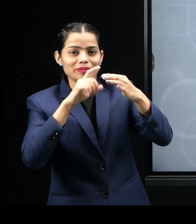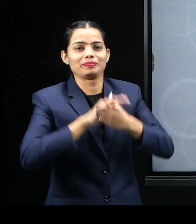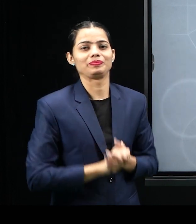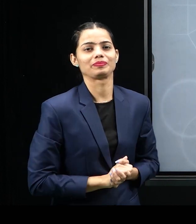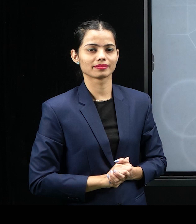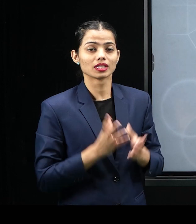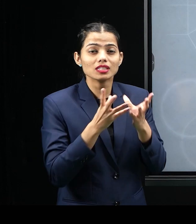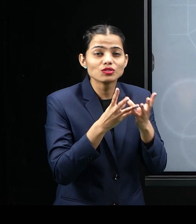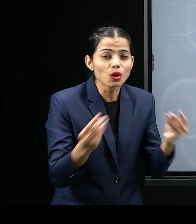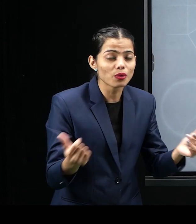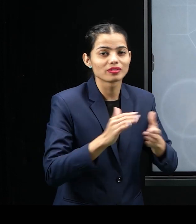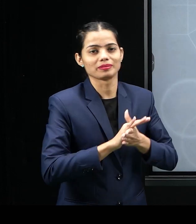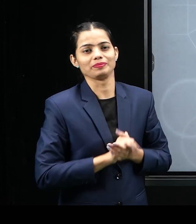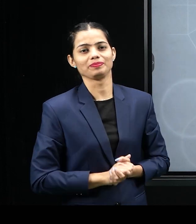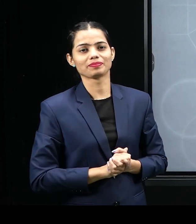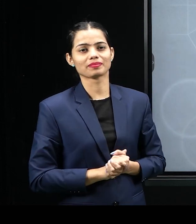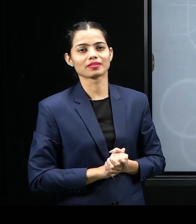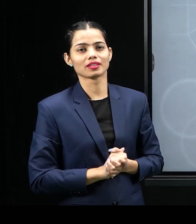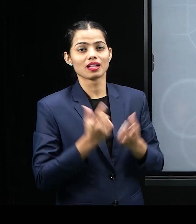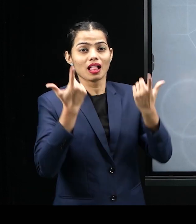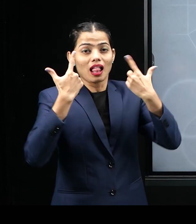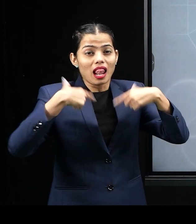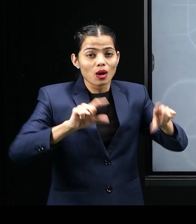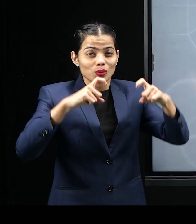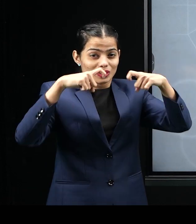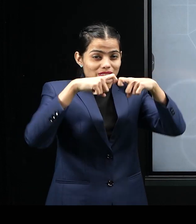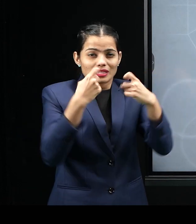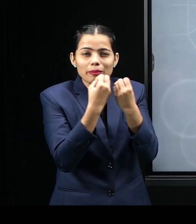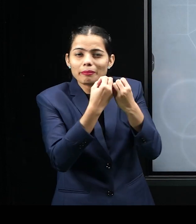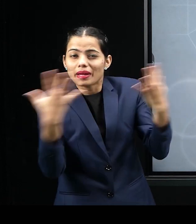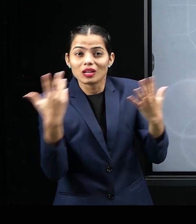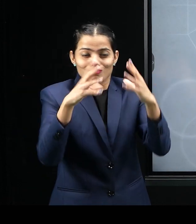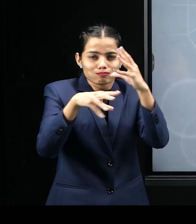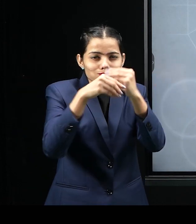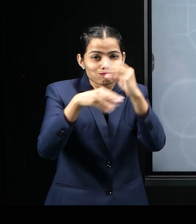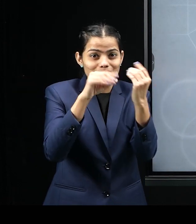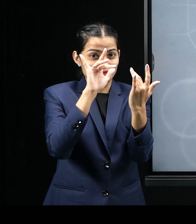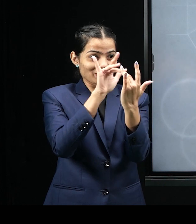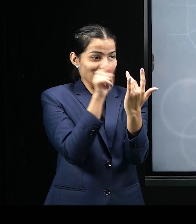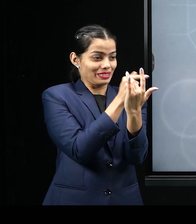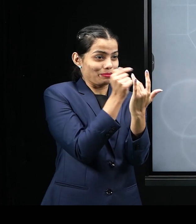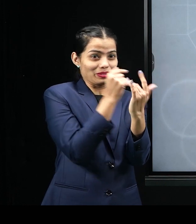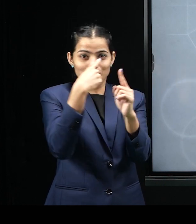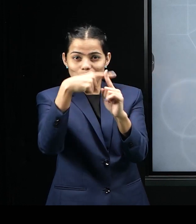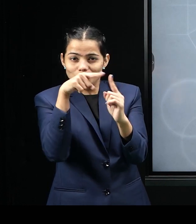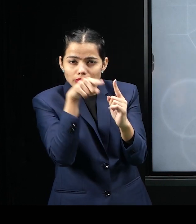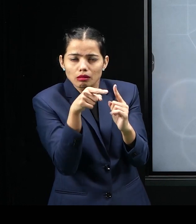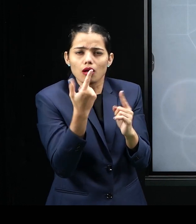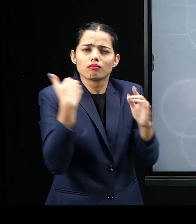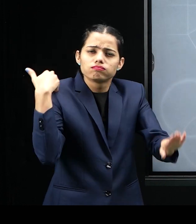q. Go. Solution. Let x be any odd integer.